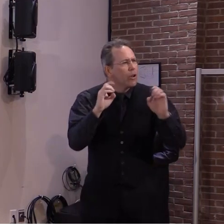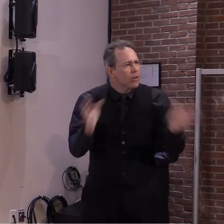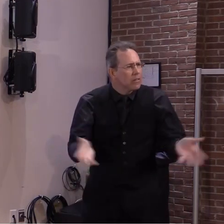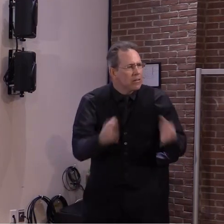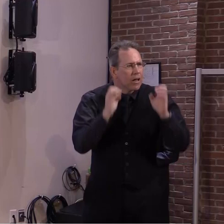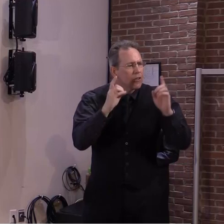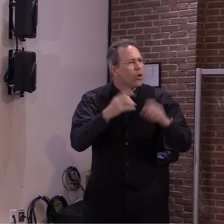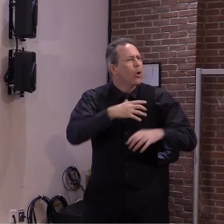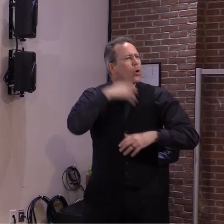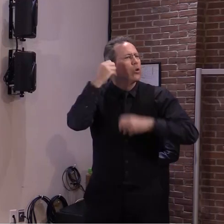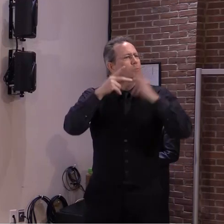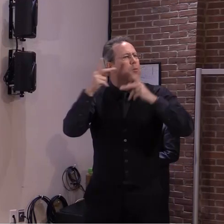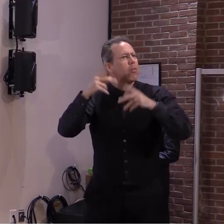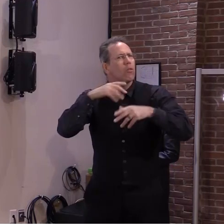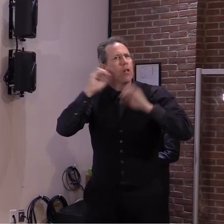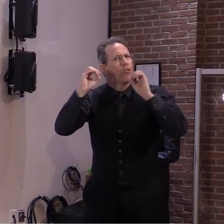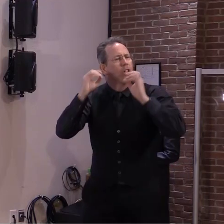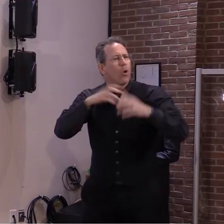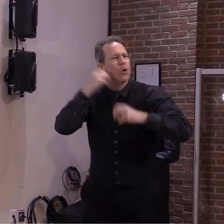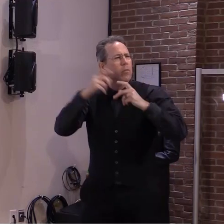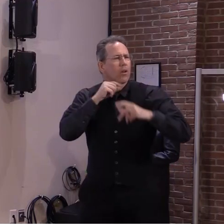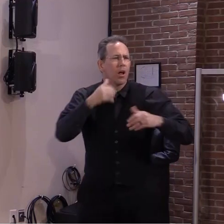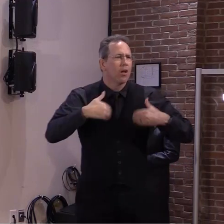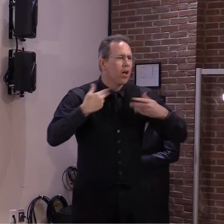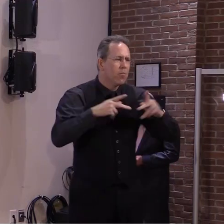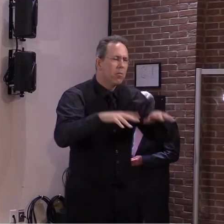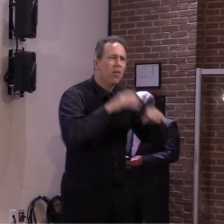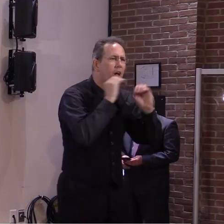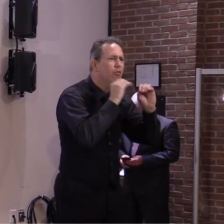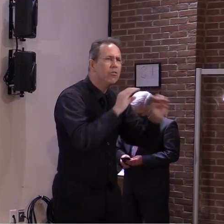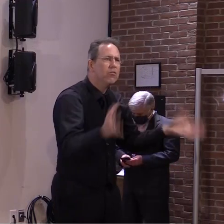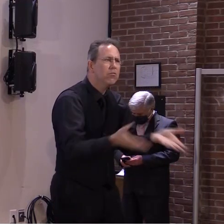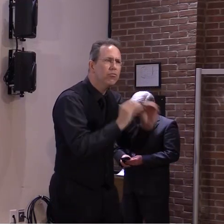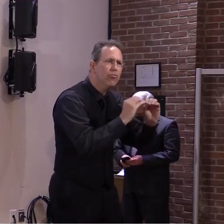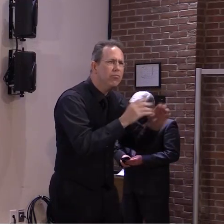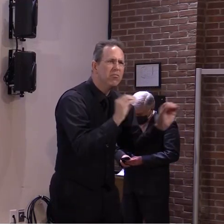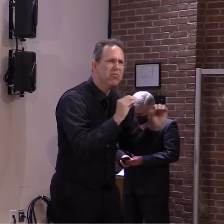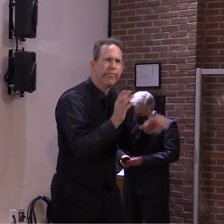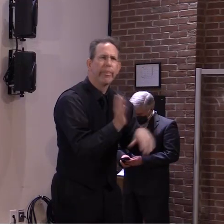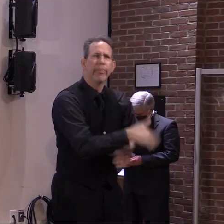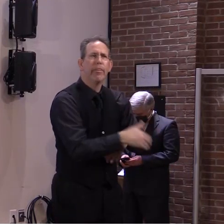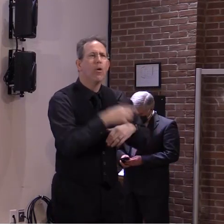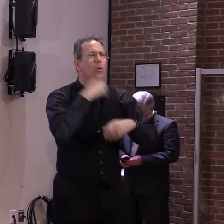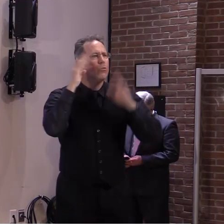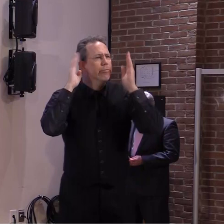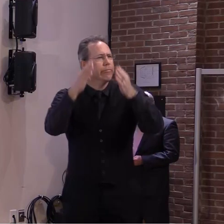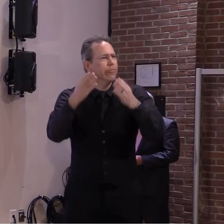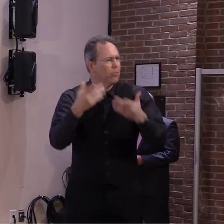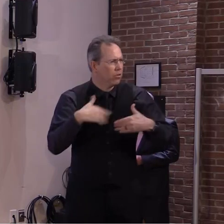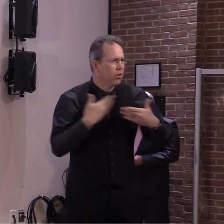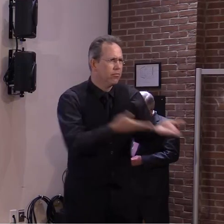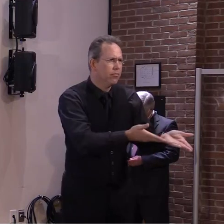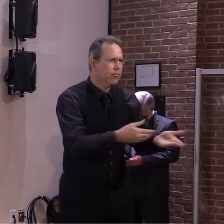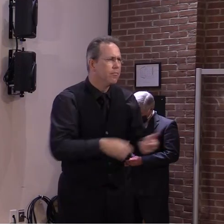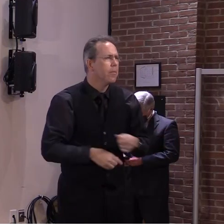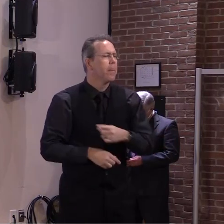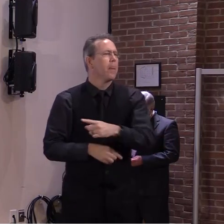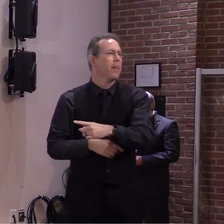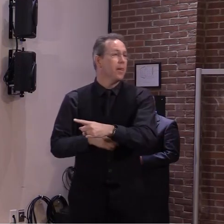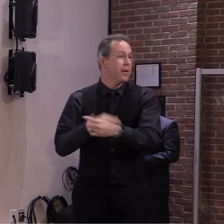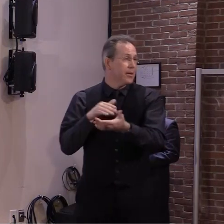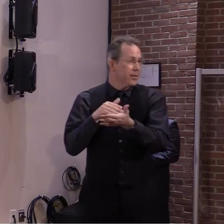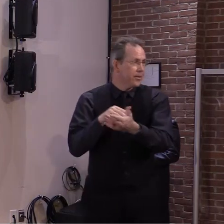so don't have a good handle on what percentage of our younger people are actually using double masks or using some of the